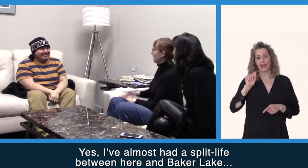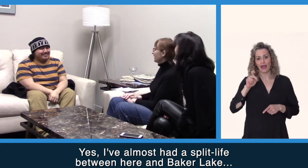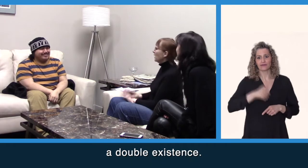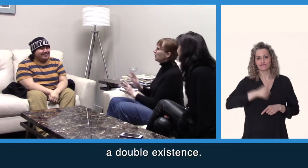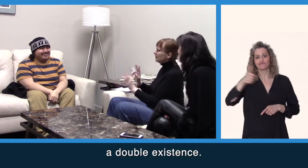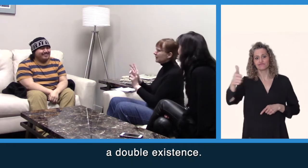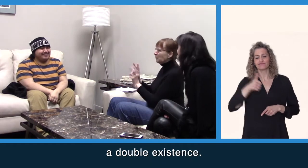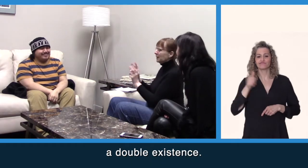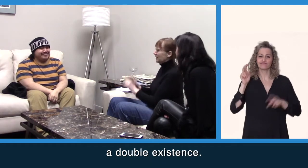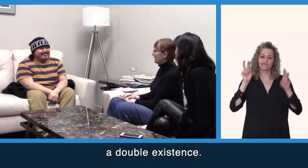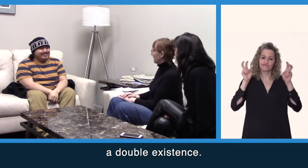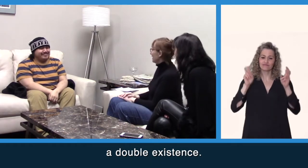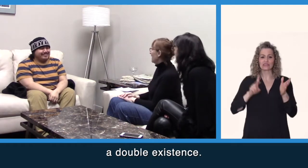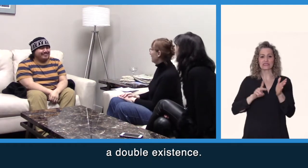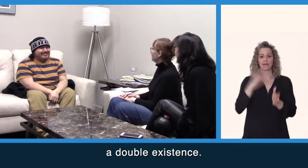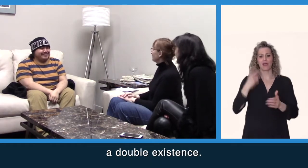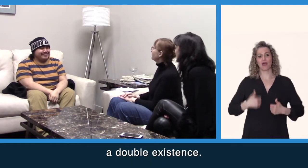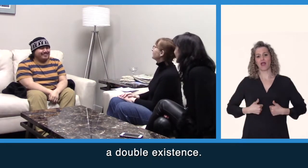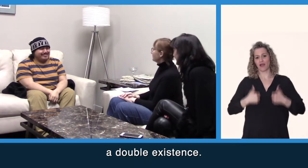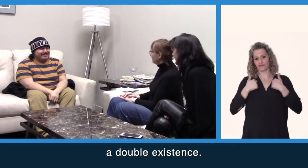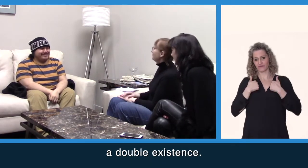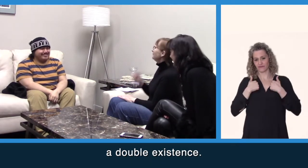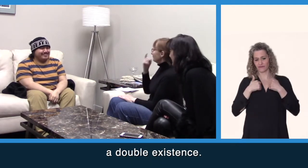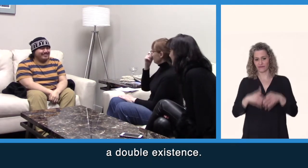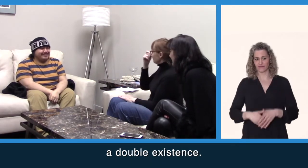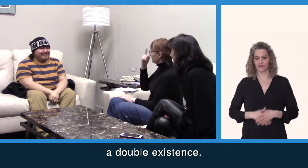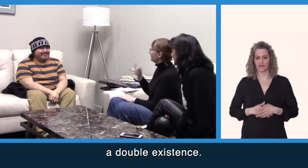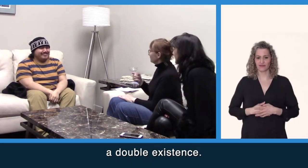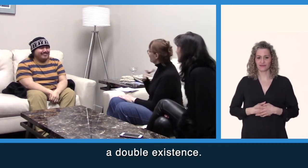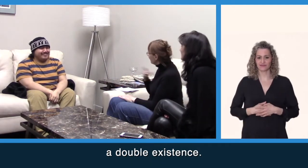Lake. Mhm. Double existence.